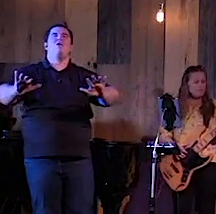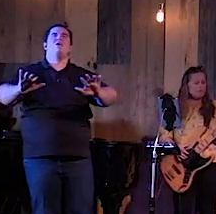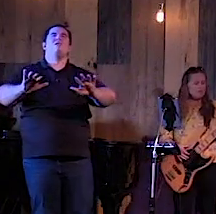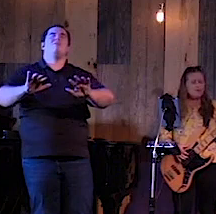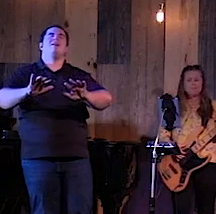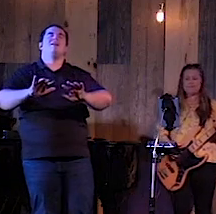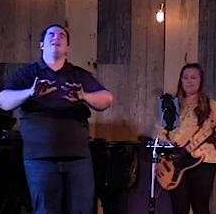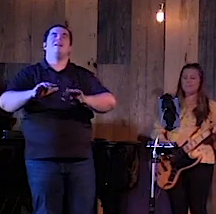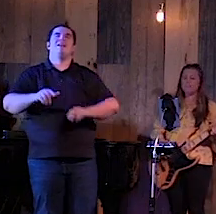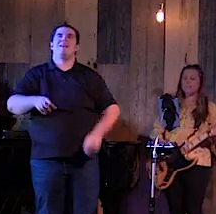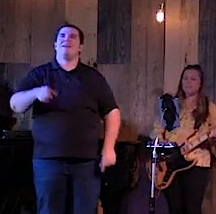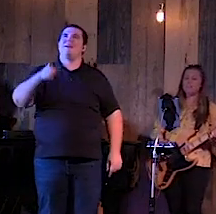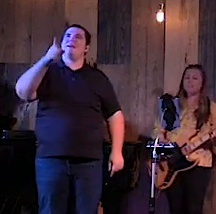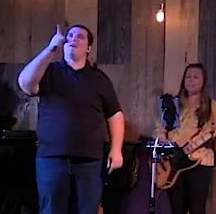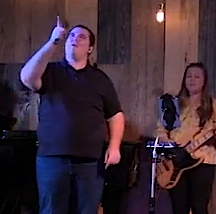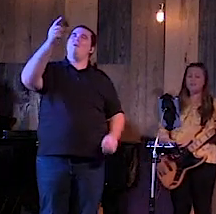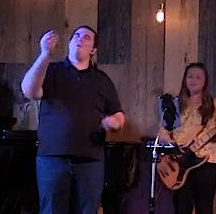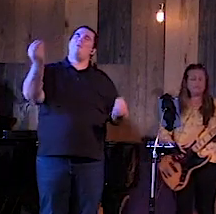over.